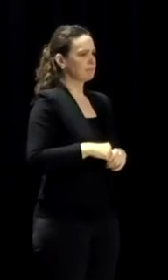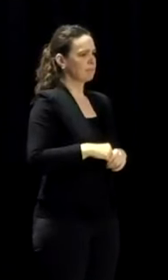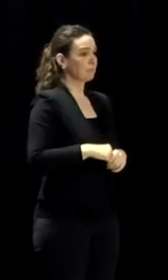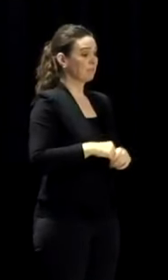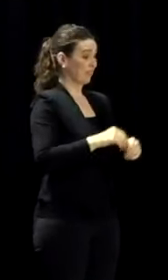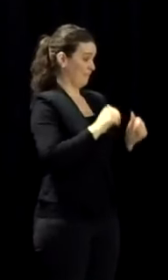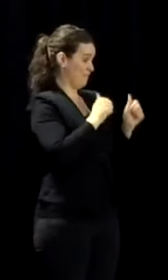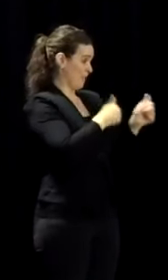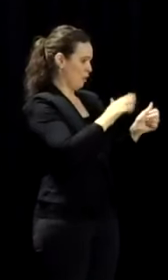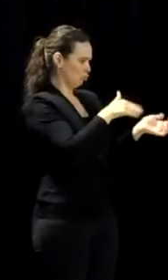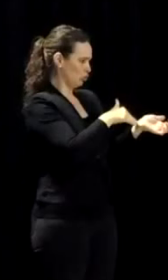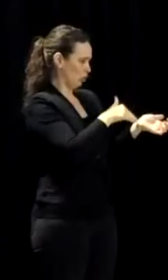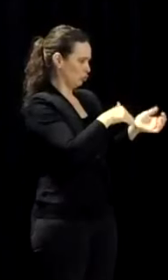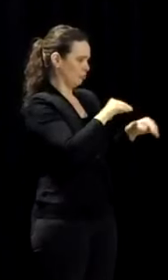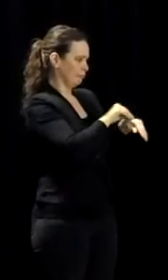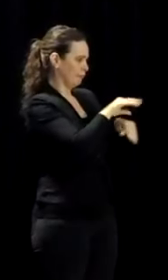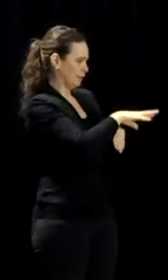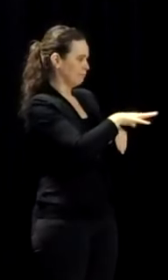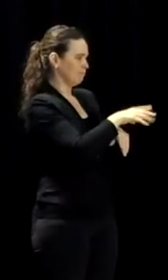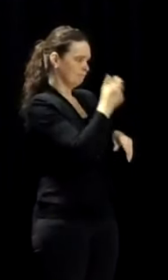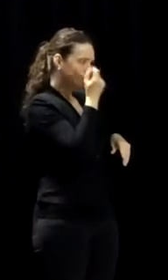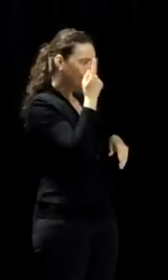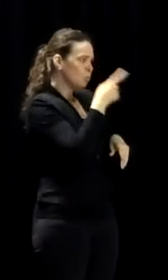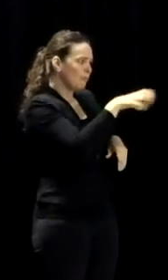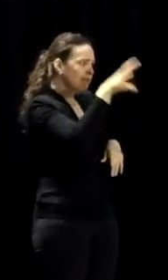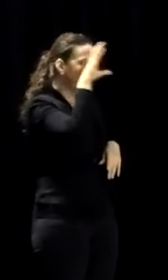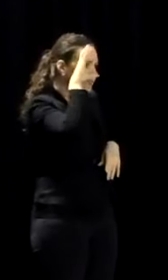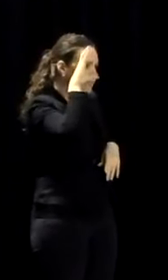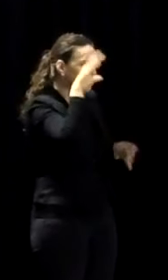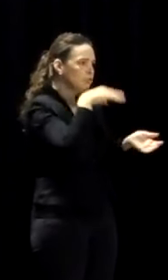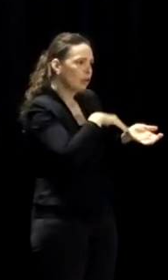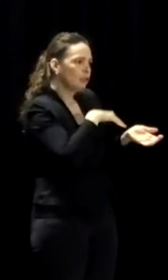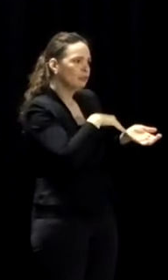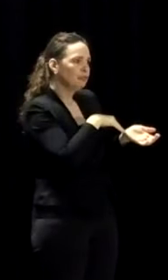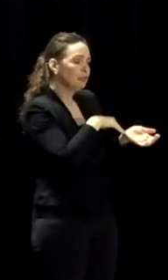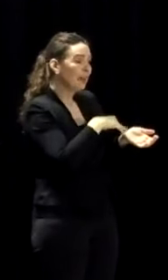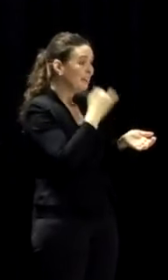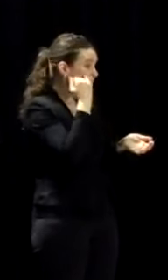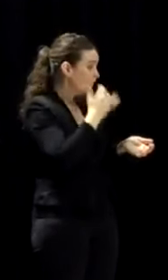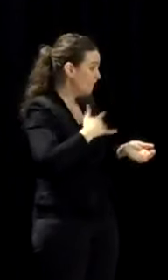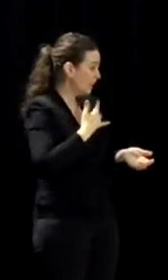doctor, get checked out, and hopefully that we'll be able to flatten the curve together.